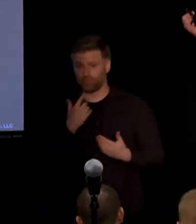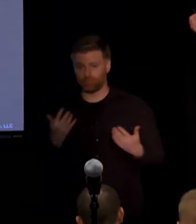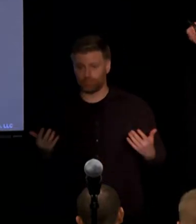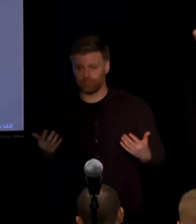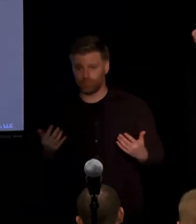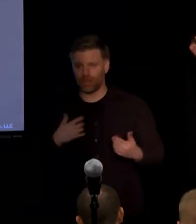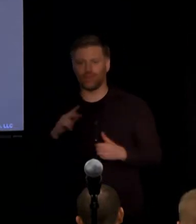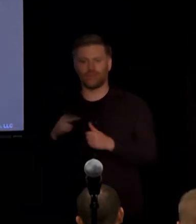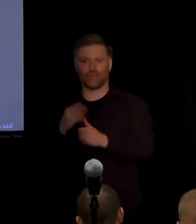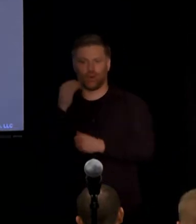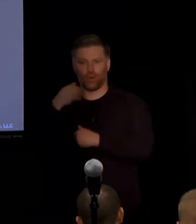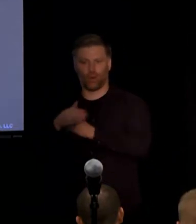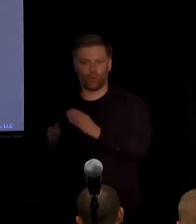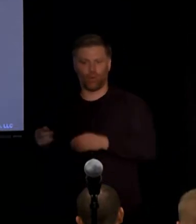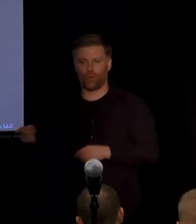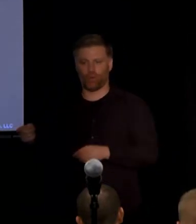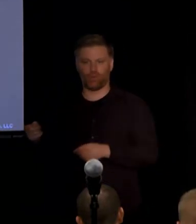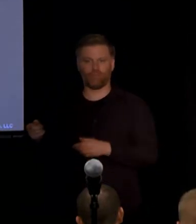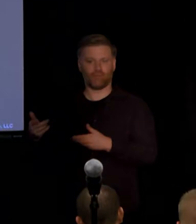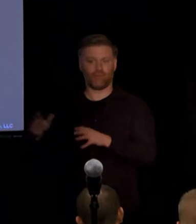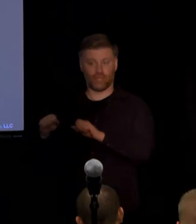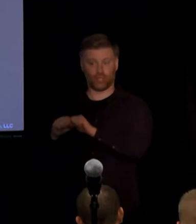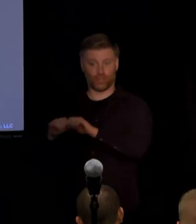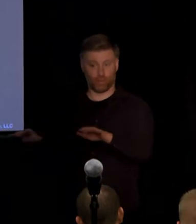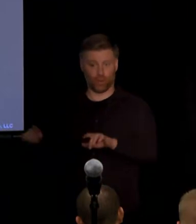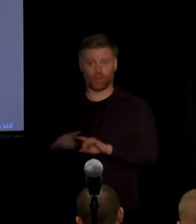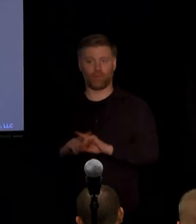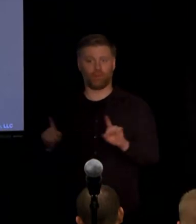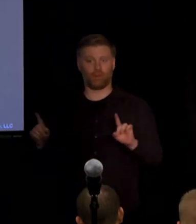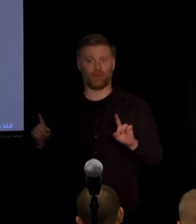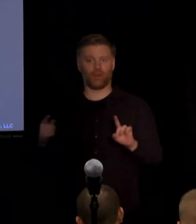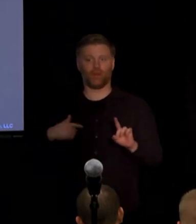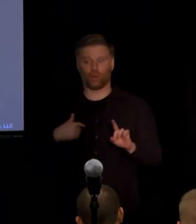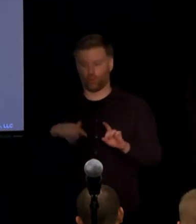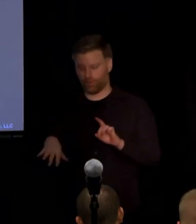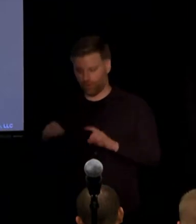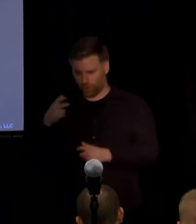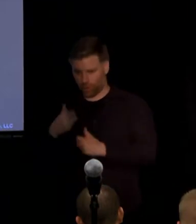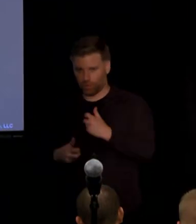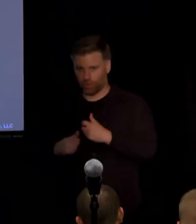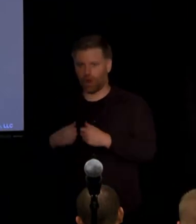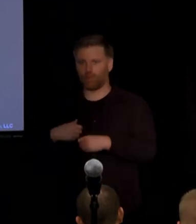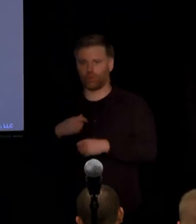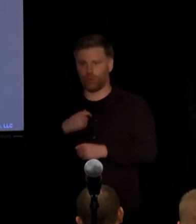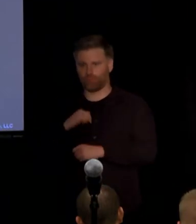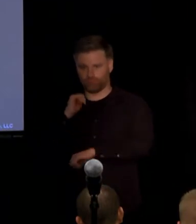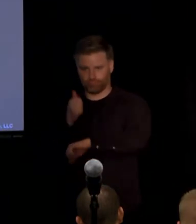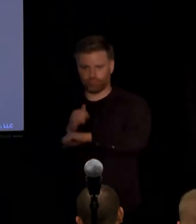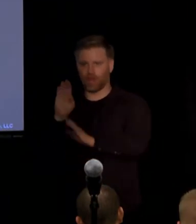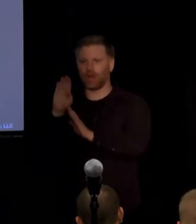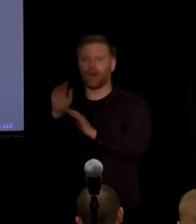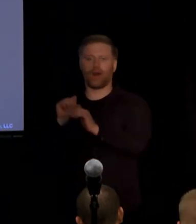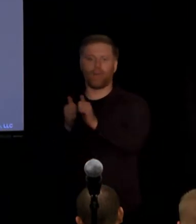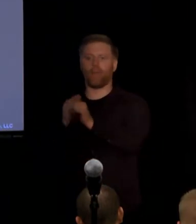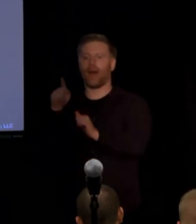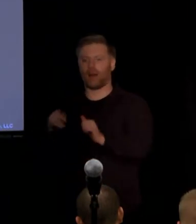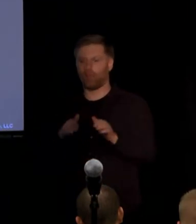second home room to finish the deployment, but we were able to identify the problem, create a backup plan, and design that